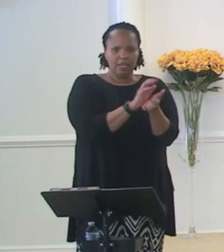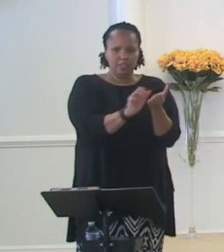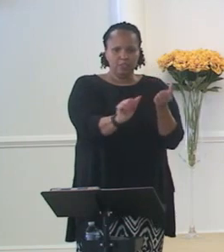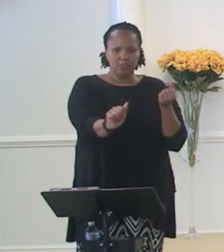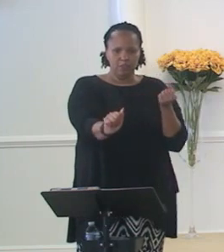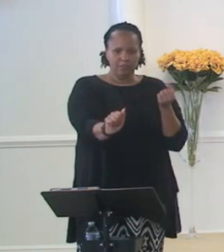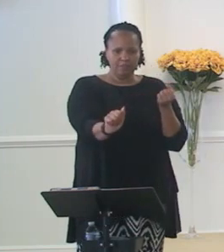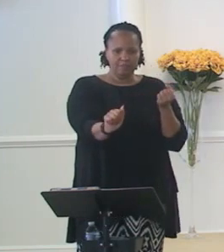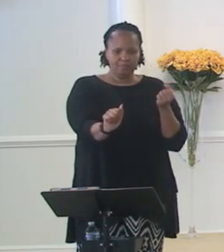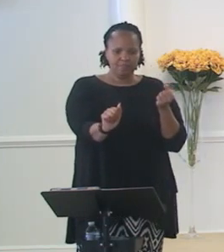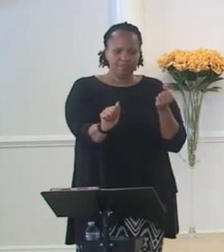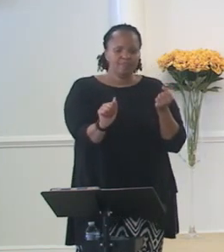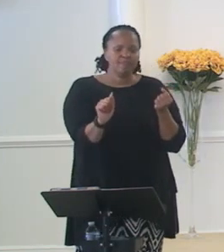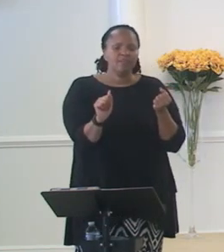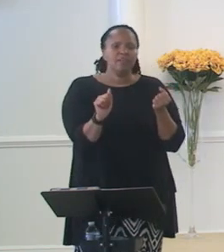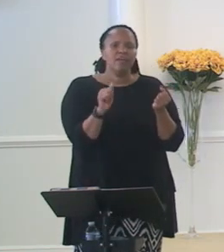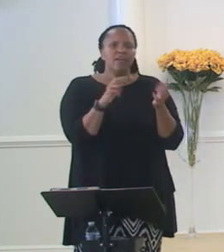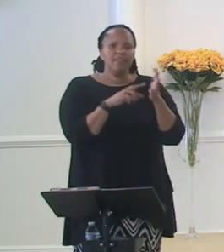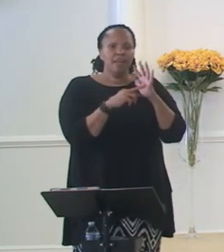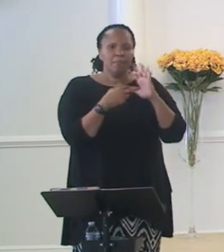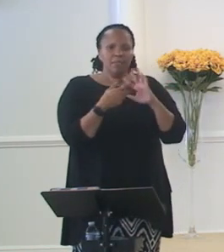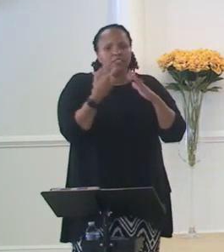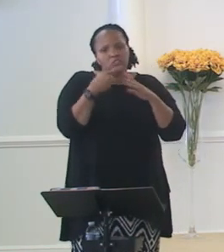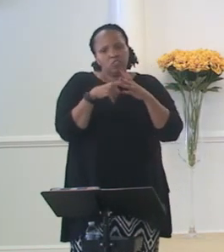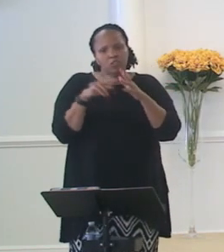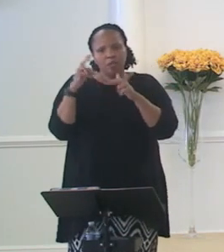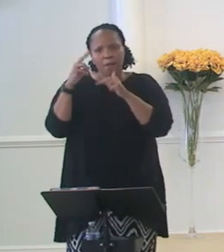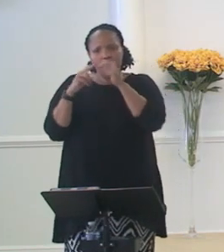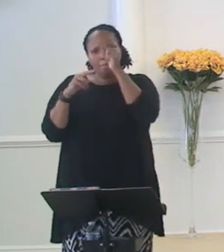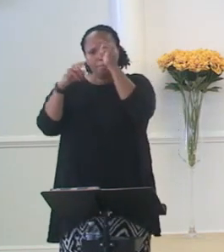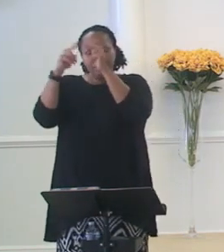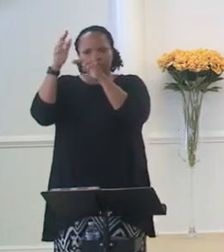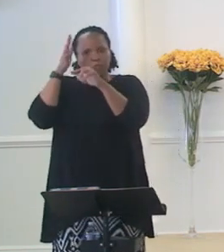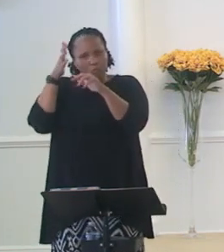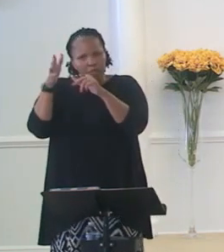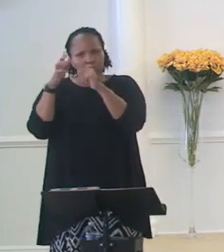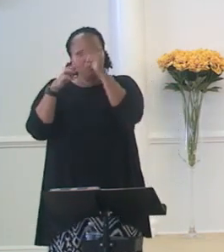a means and preparation for building up.